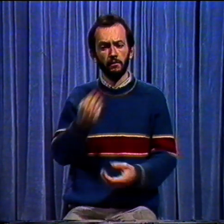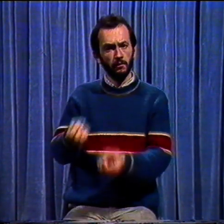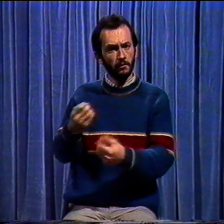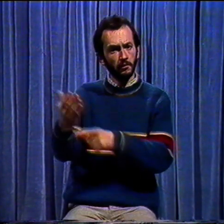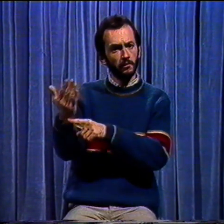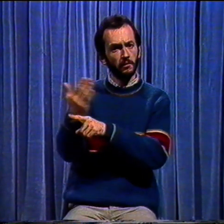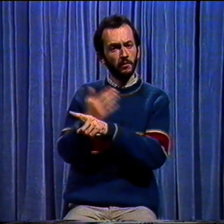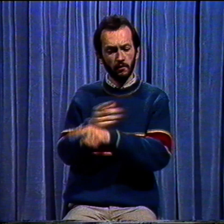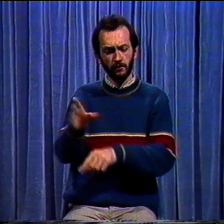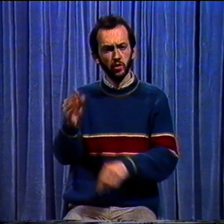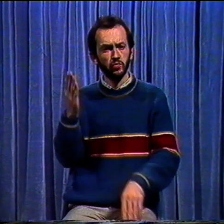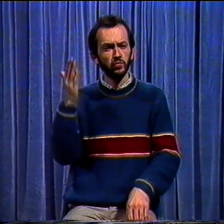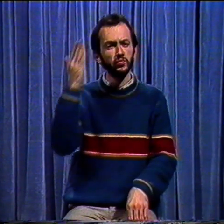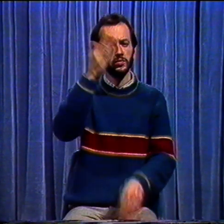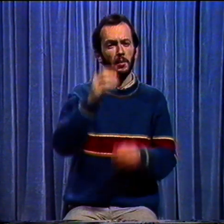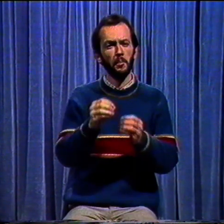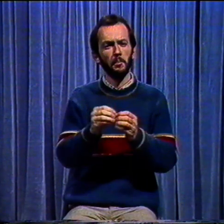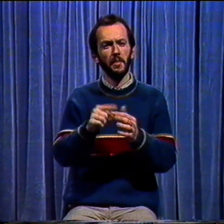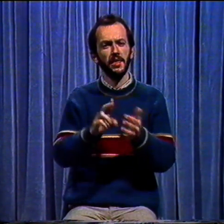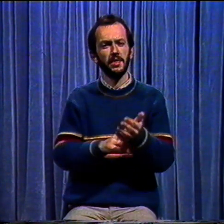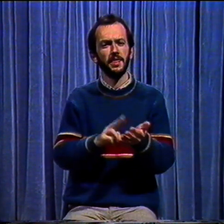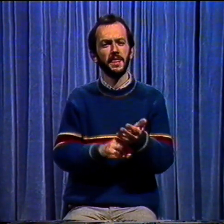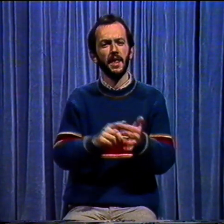A deaf person was explaining to me that he'd been to Ben Nevis.